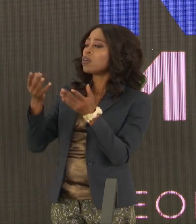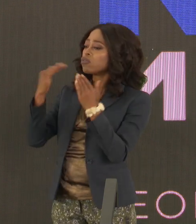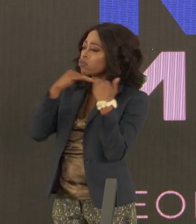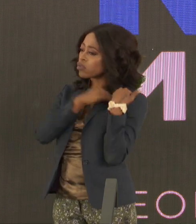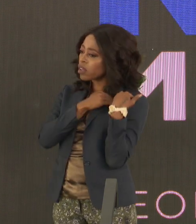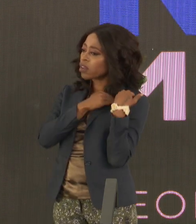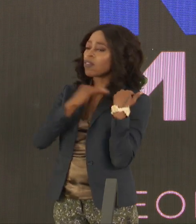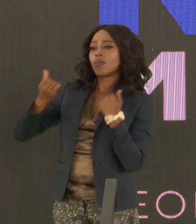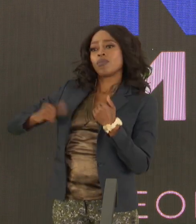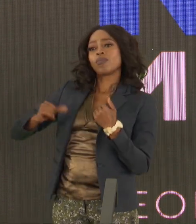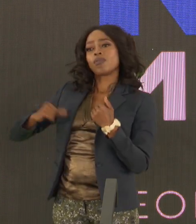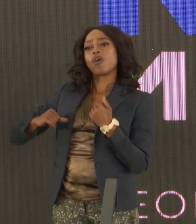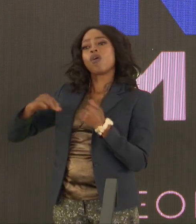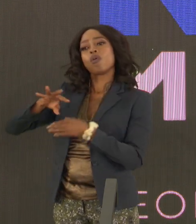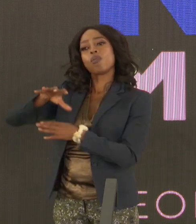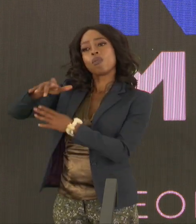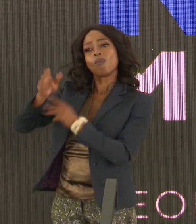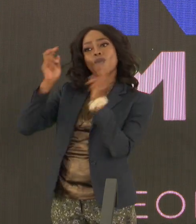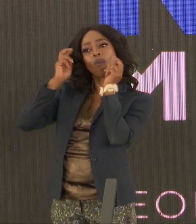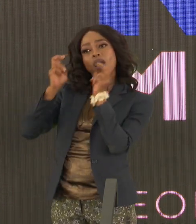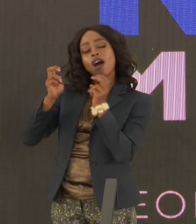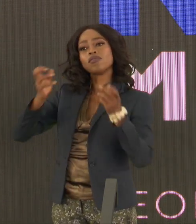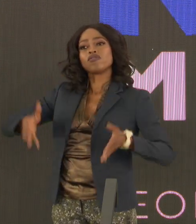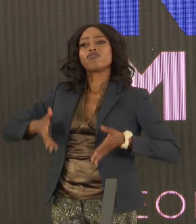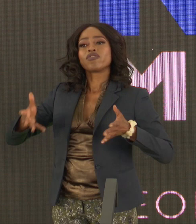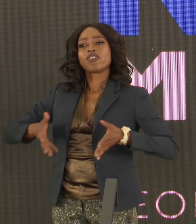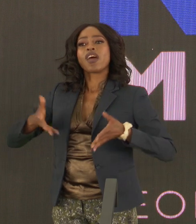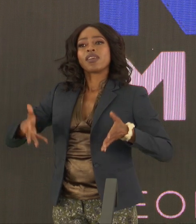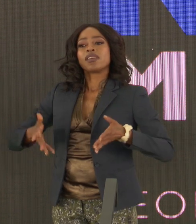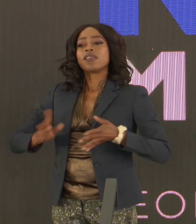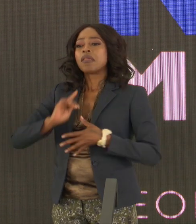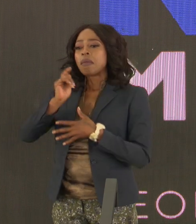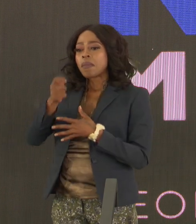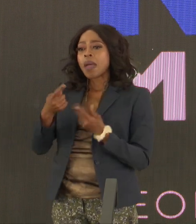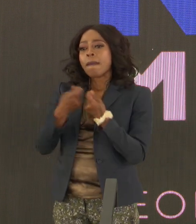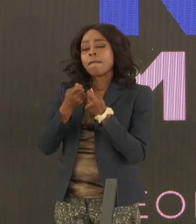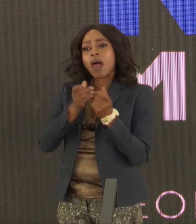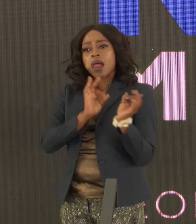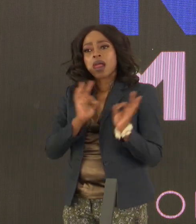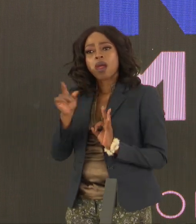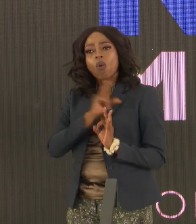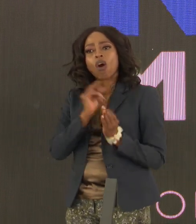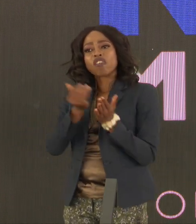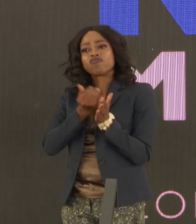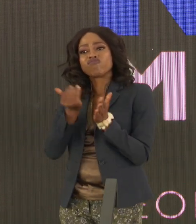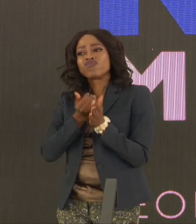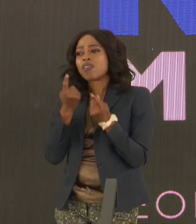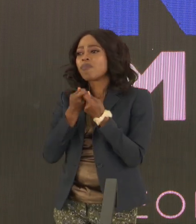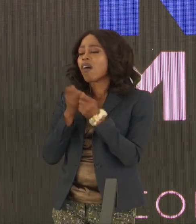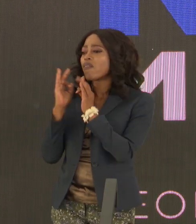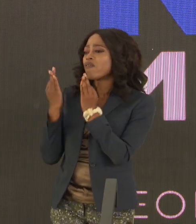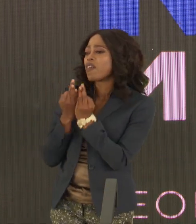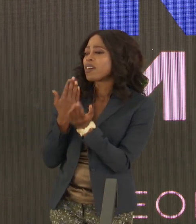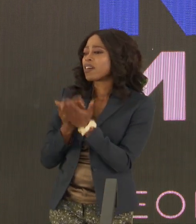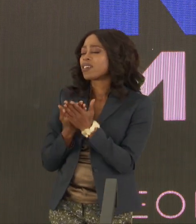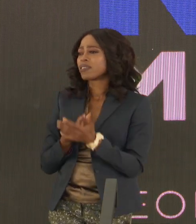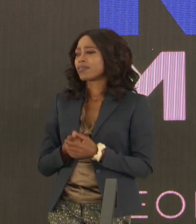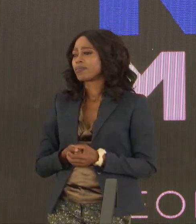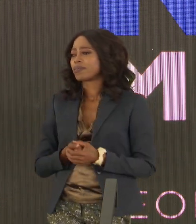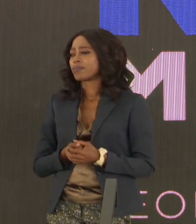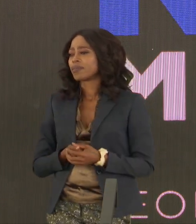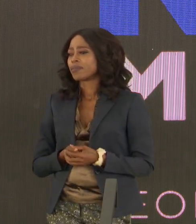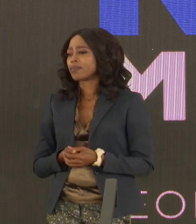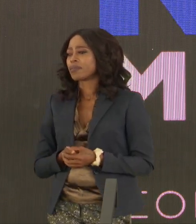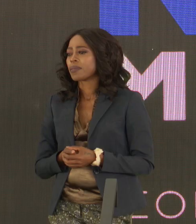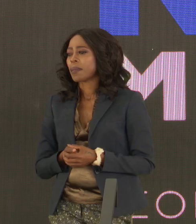safe municipal or provincial bus or train paying an affordable fee so they can save the money for their families.